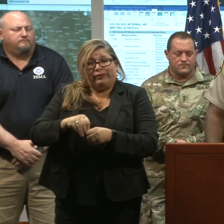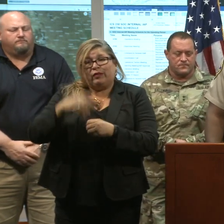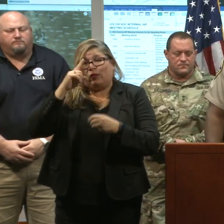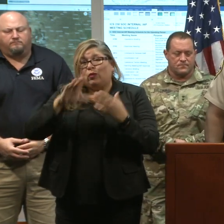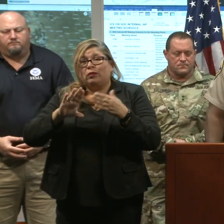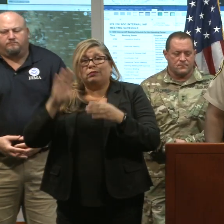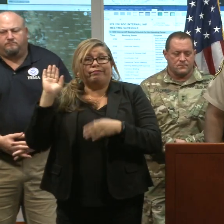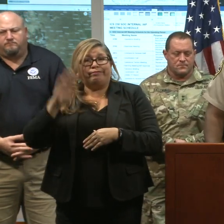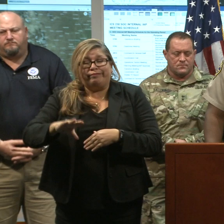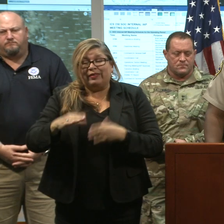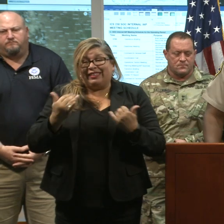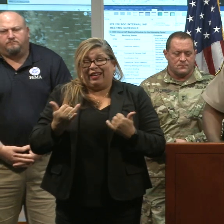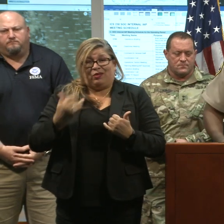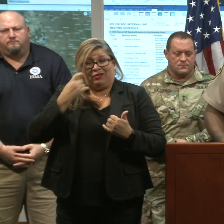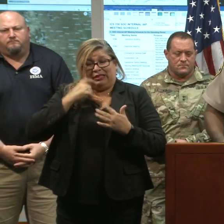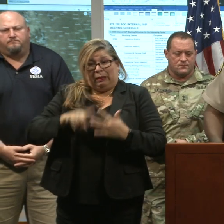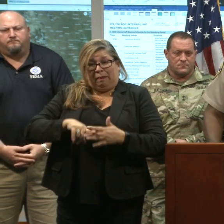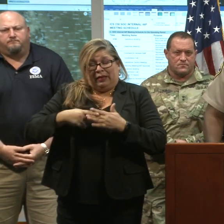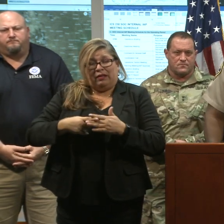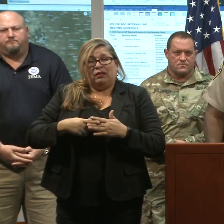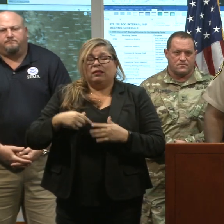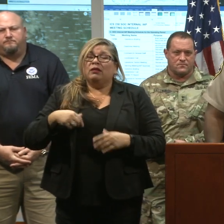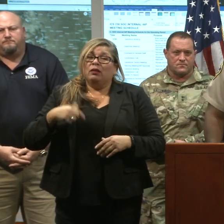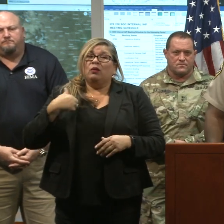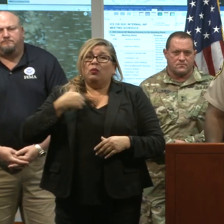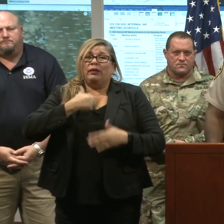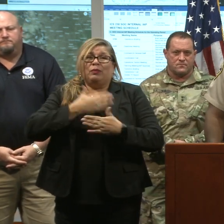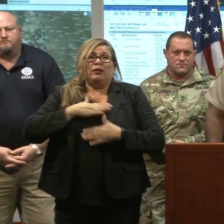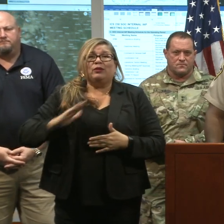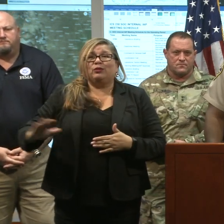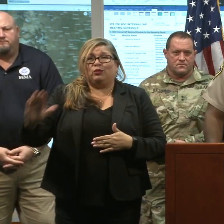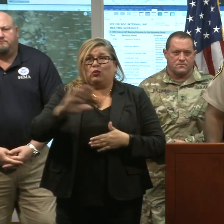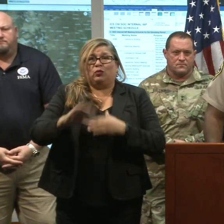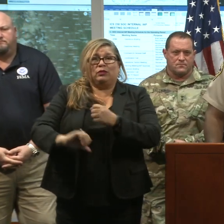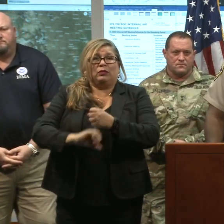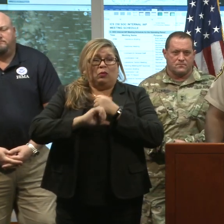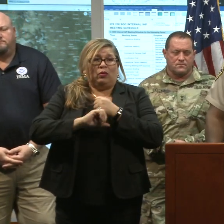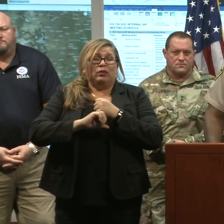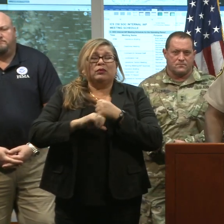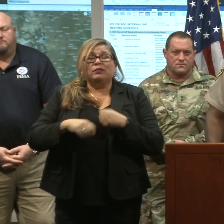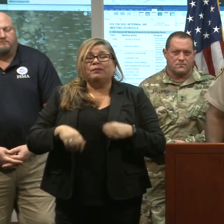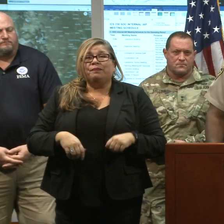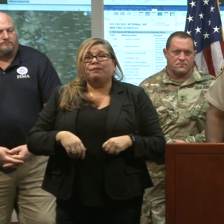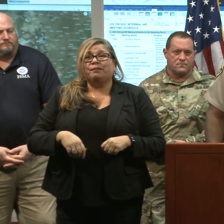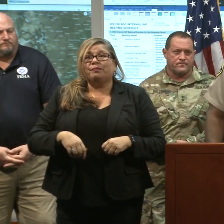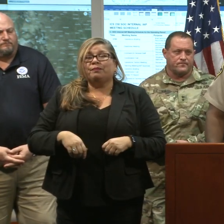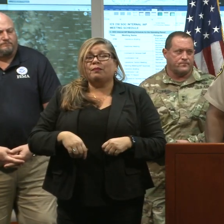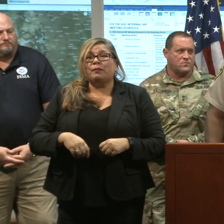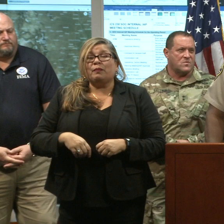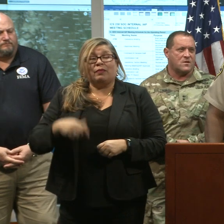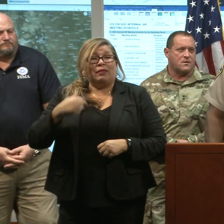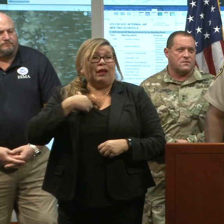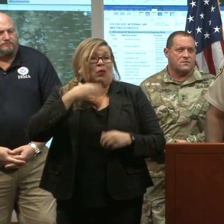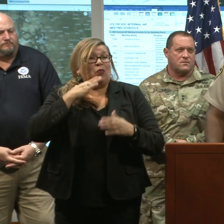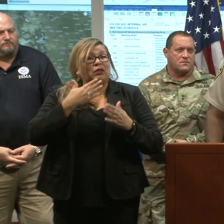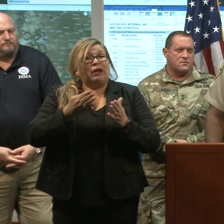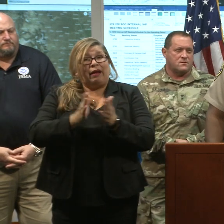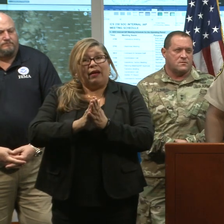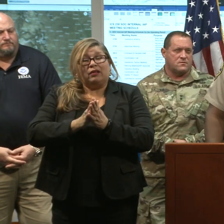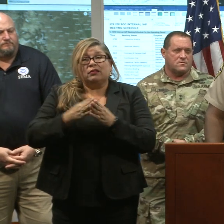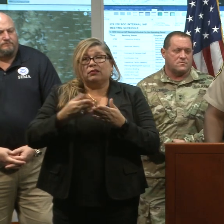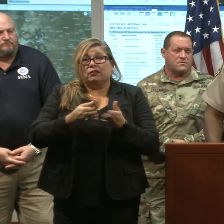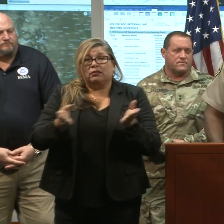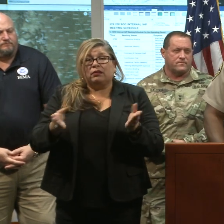very beginning of this. We appreciate the public support. And I would ask, and I know my partners back here behind me would also ask